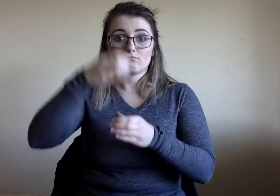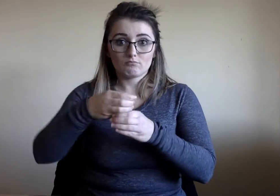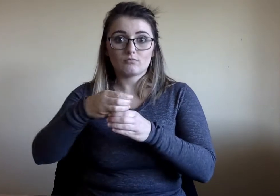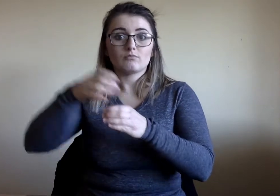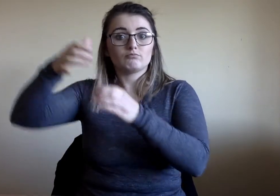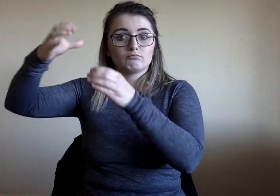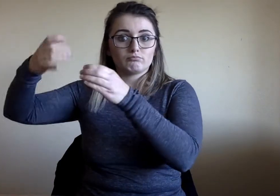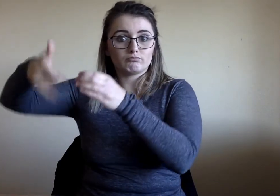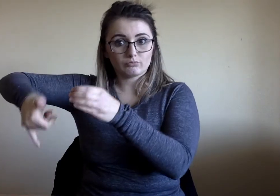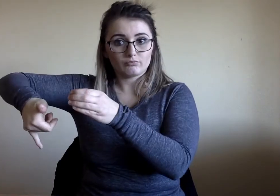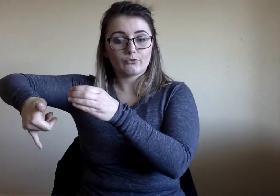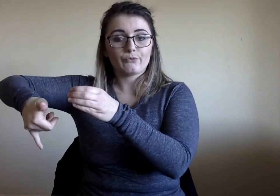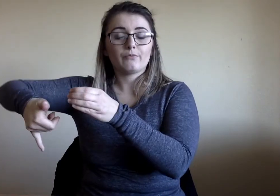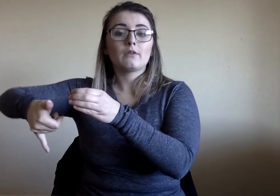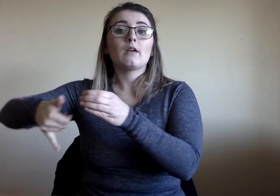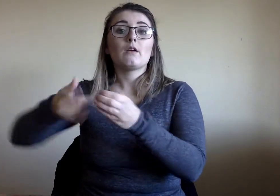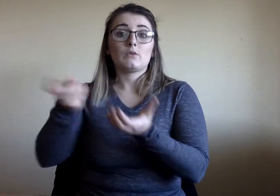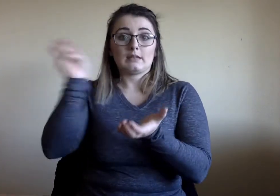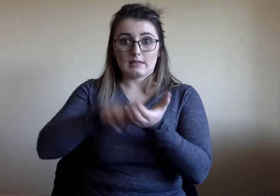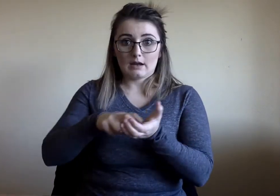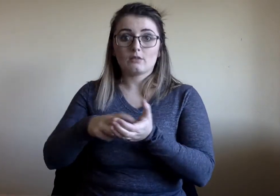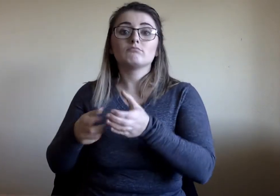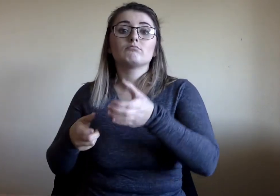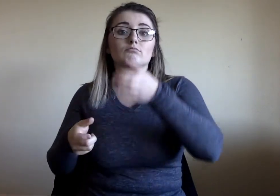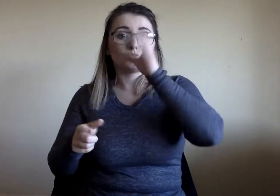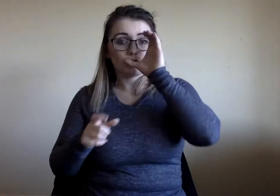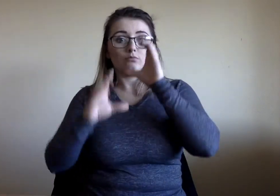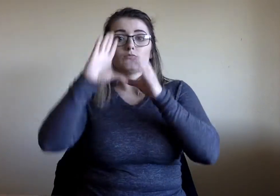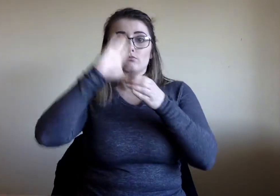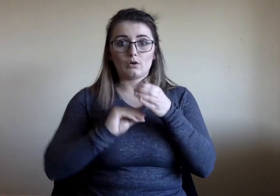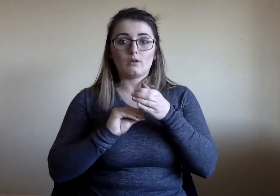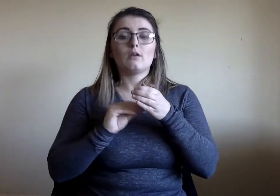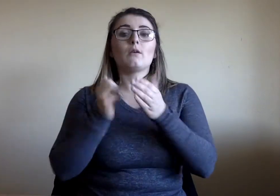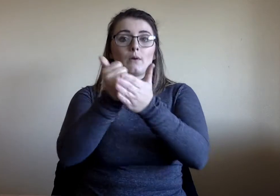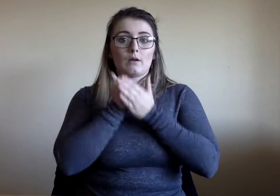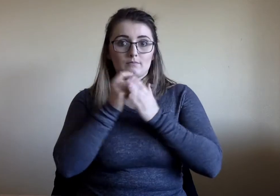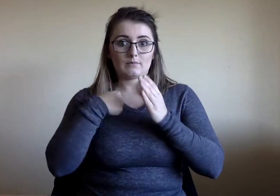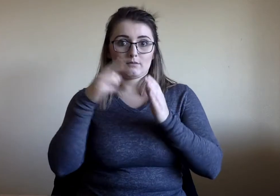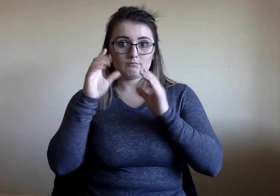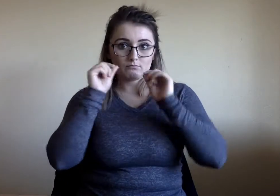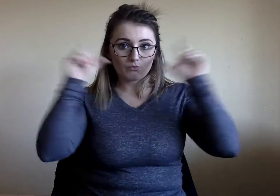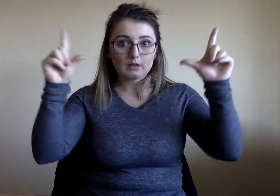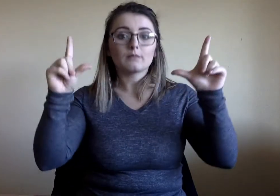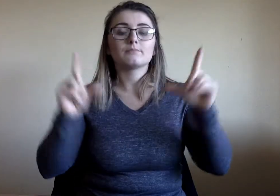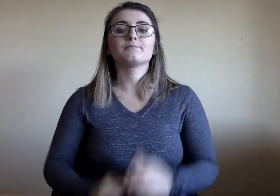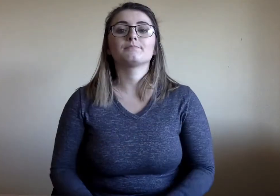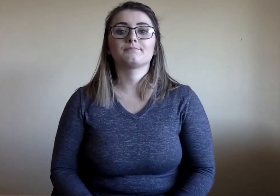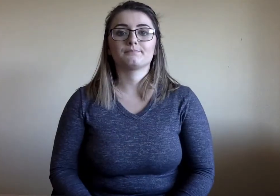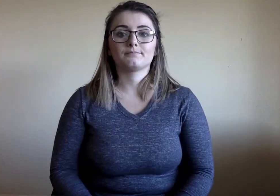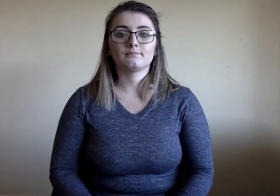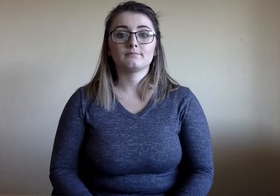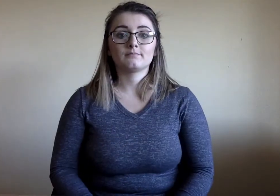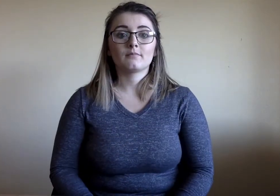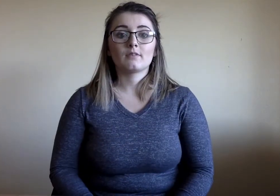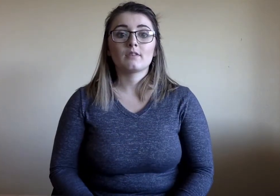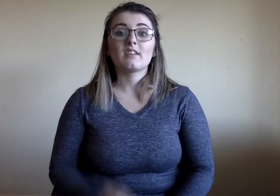water. This usually wakes me up and further prevents me from slipping back into bed. Now, this next step is really important, and it